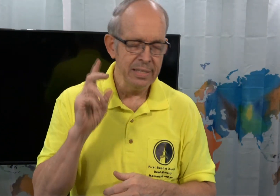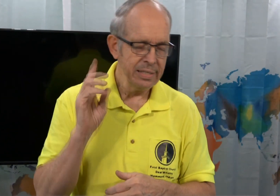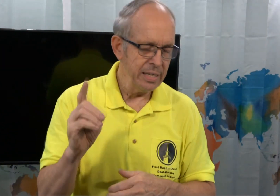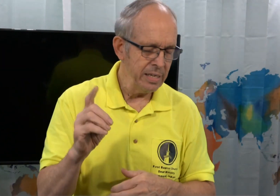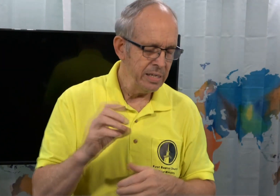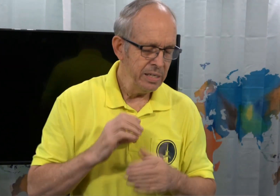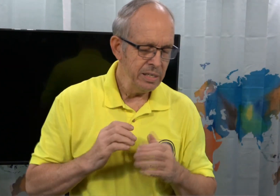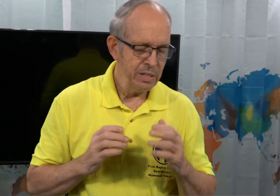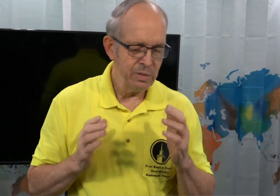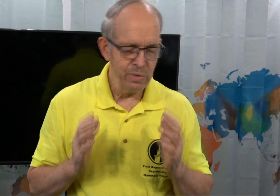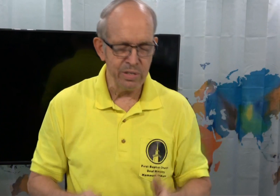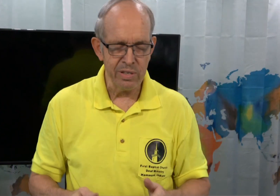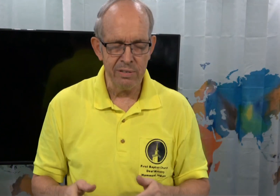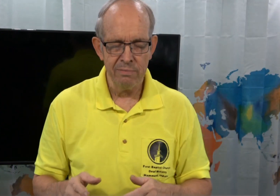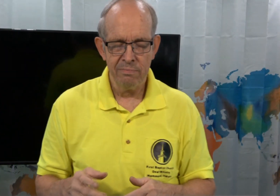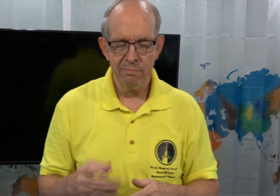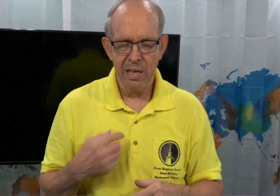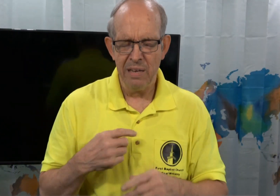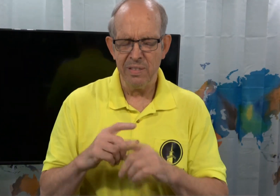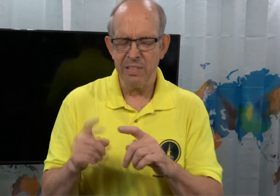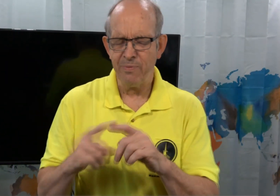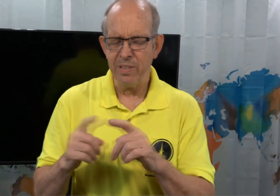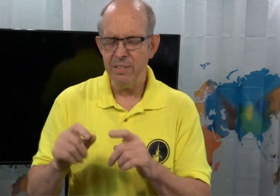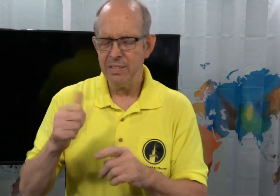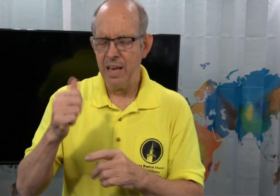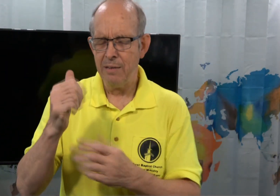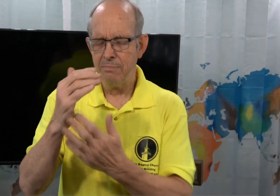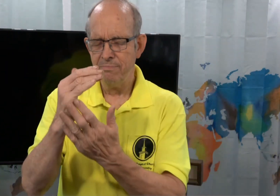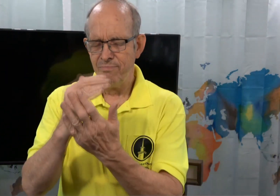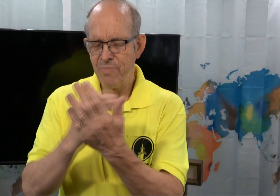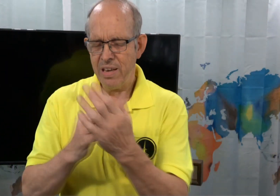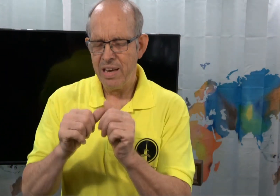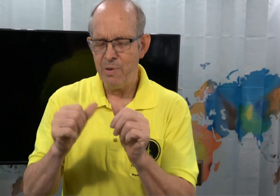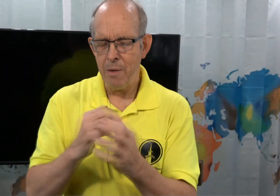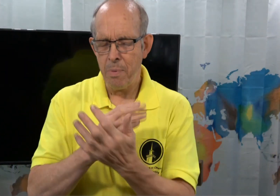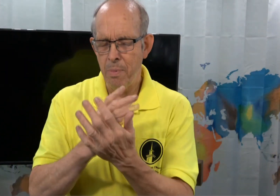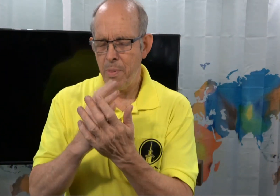the Christian Episcopal Dive Rep.